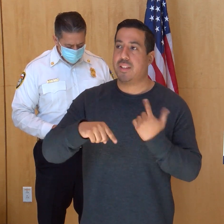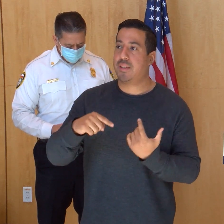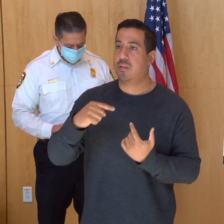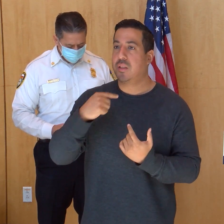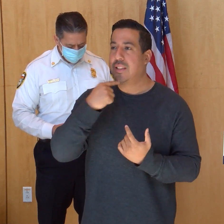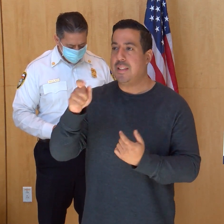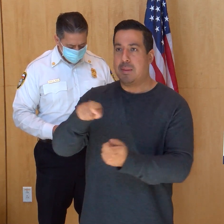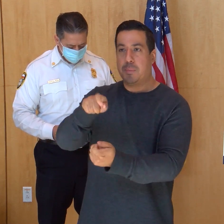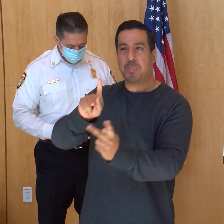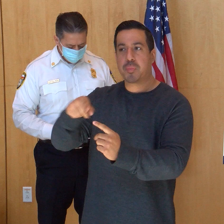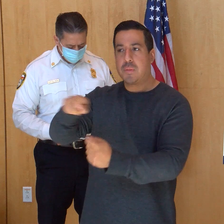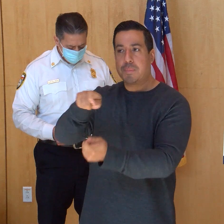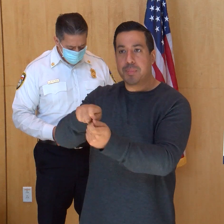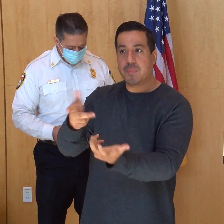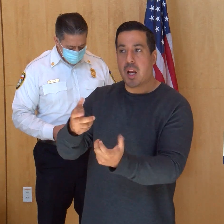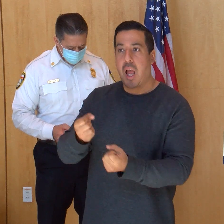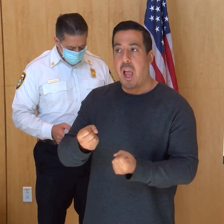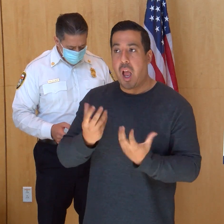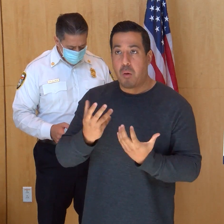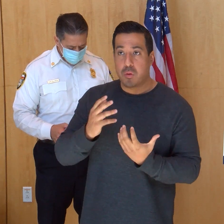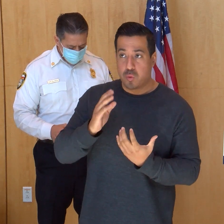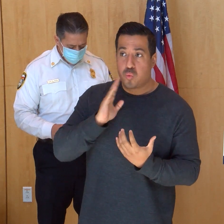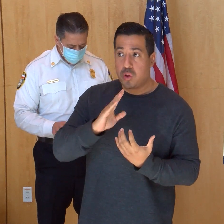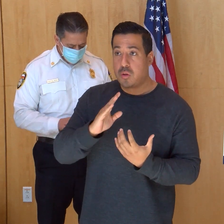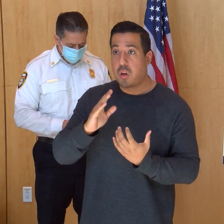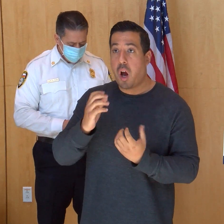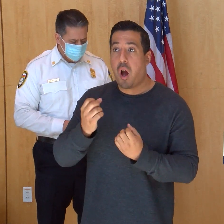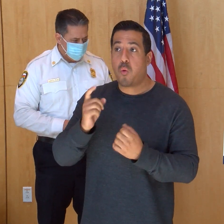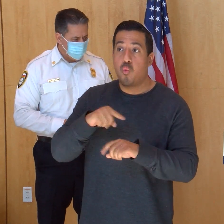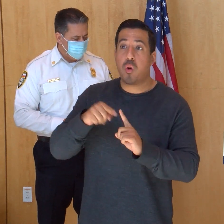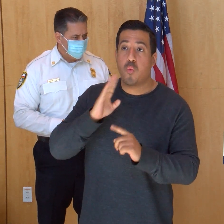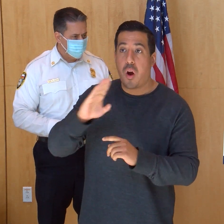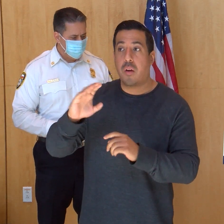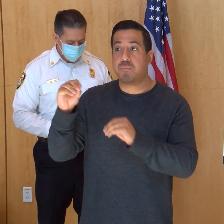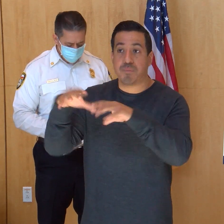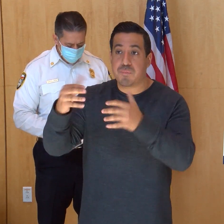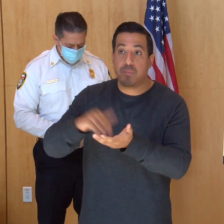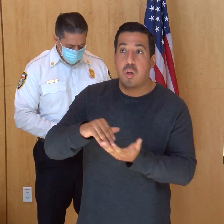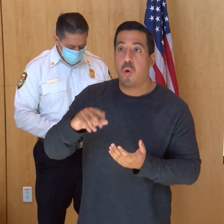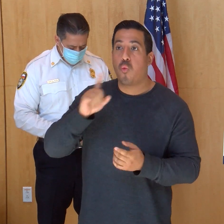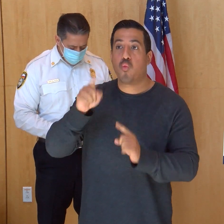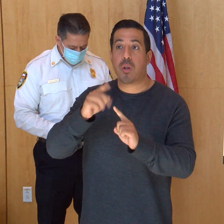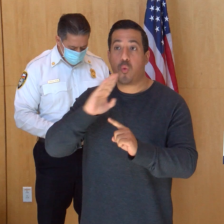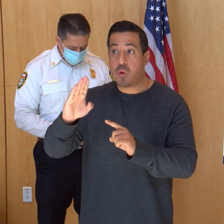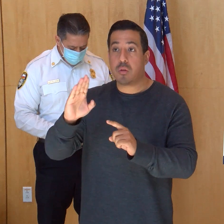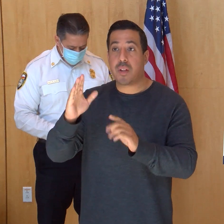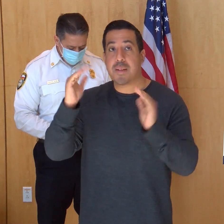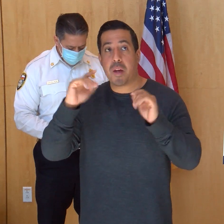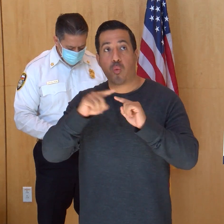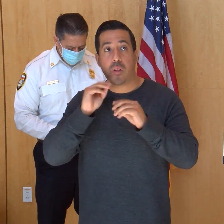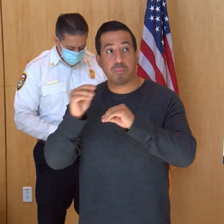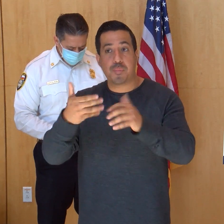people specifically how much longer will they be without power, when can they expect the power to